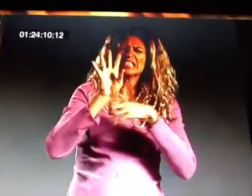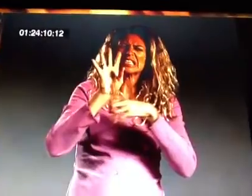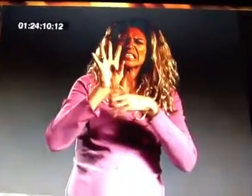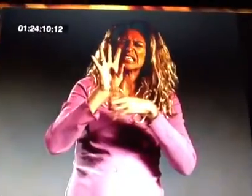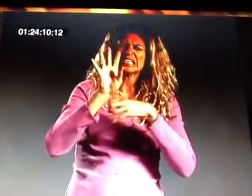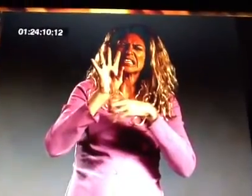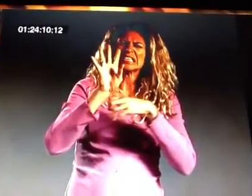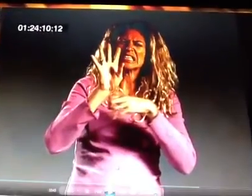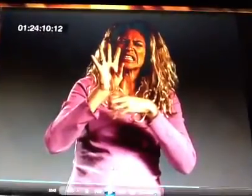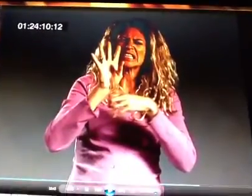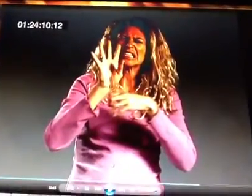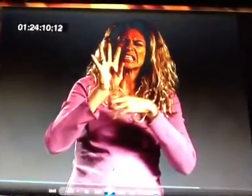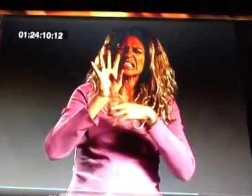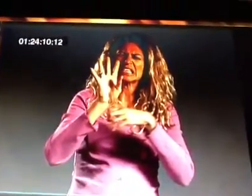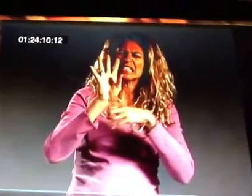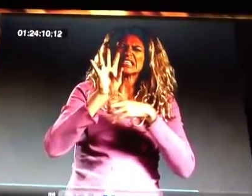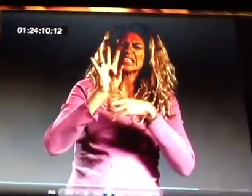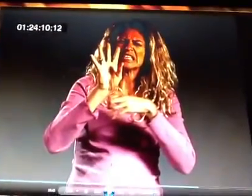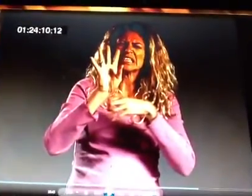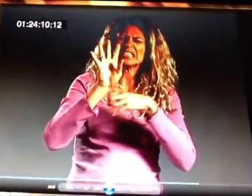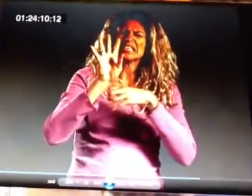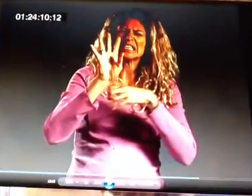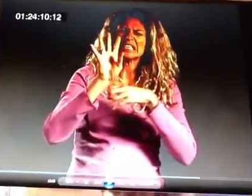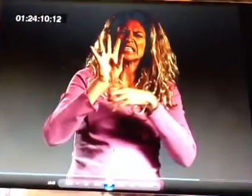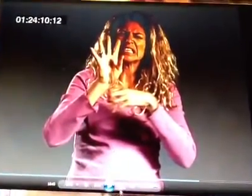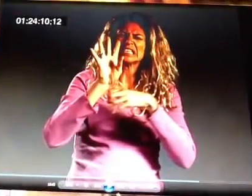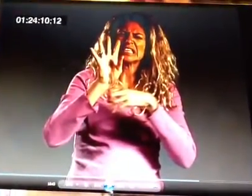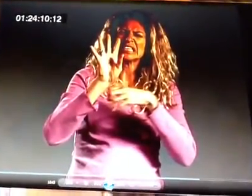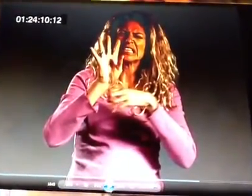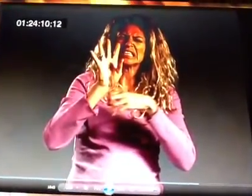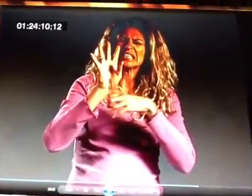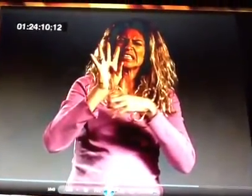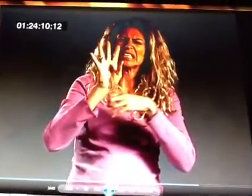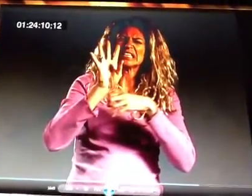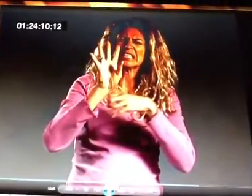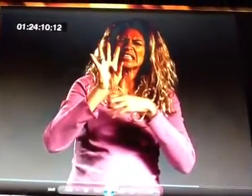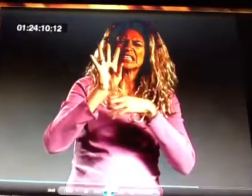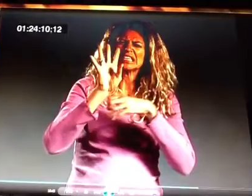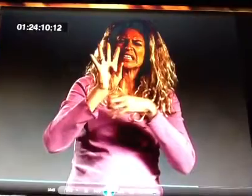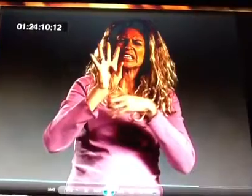garden, and I put little wood planks all around the outside of it, and I had to get all that grass out of there.